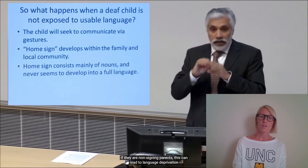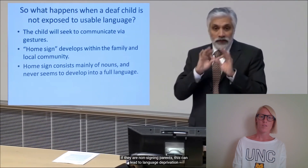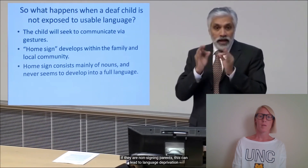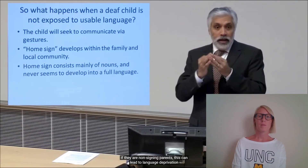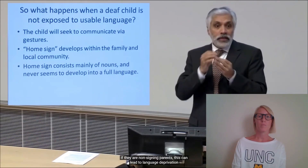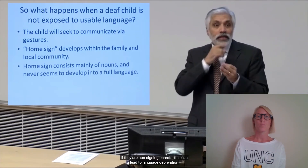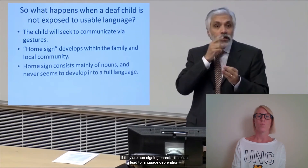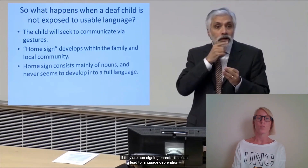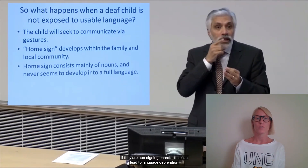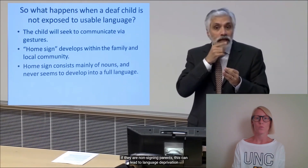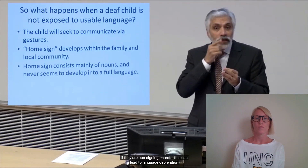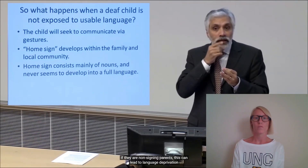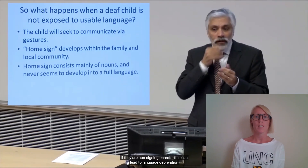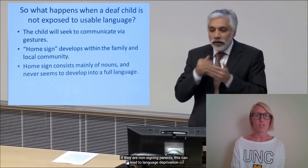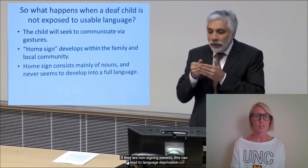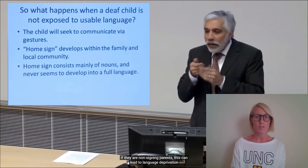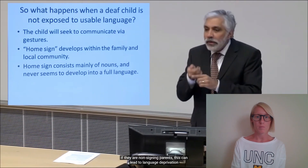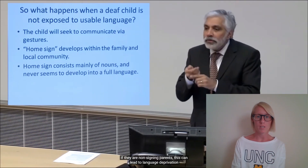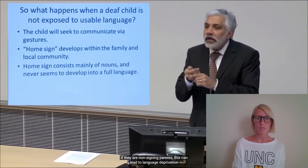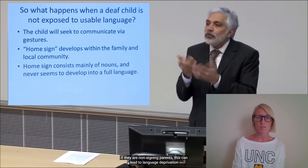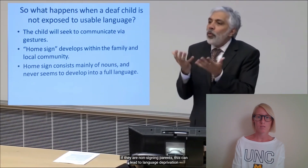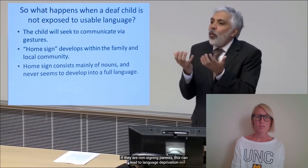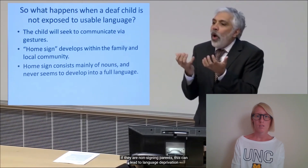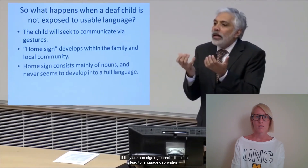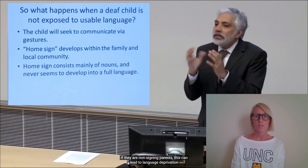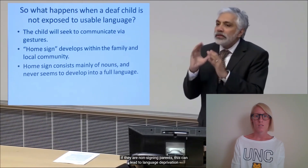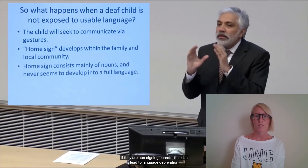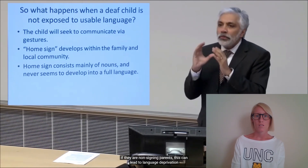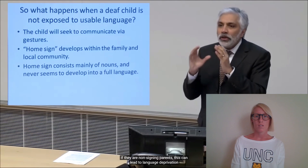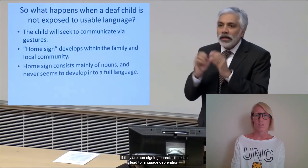this can lead But to born to a hearing family